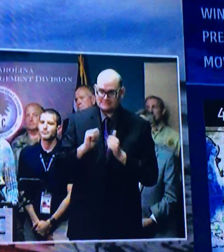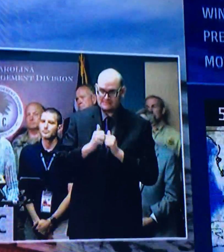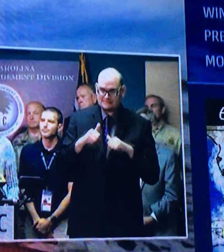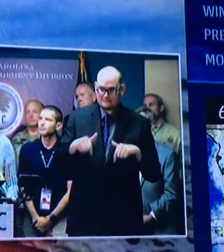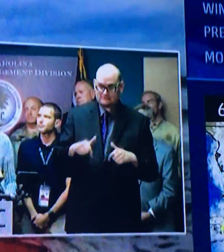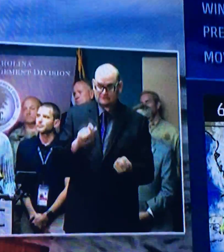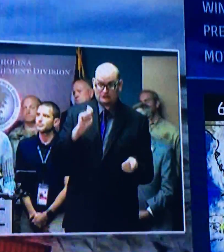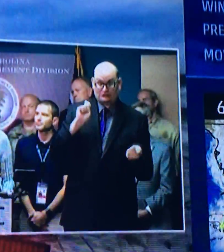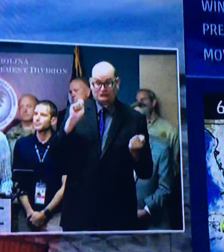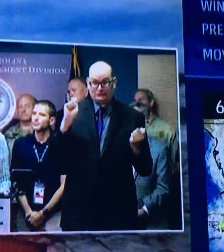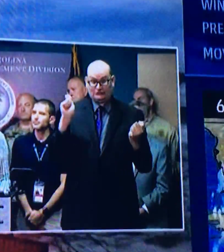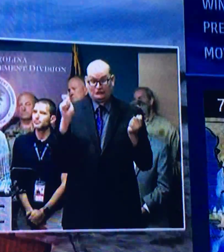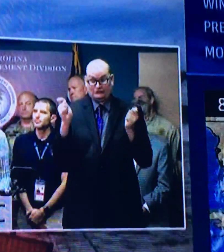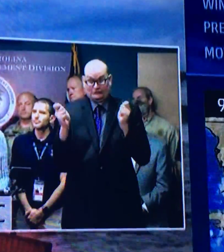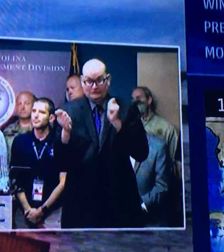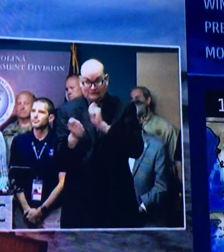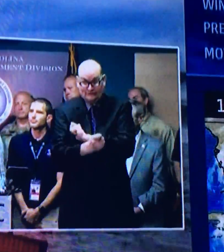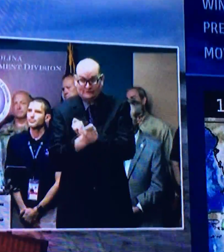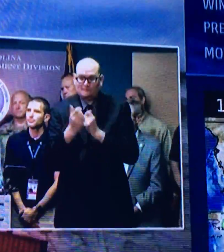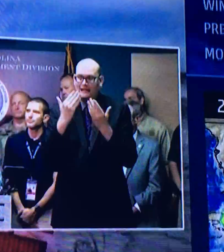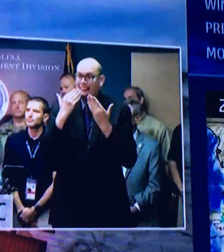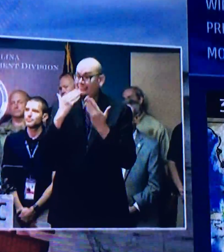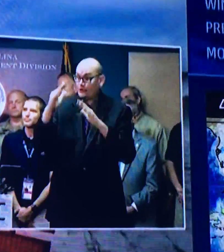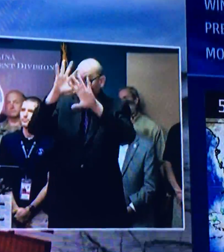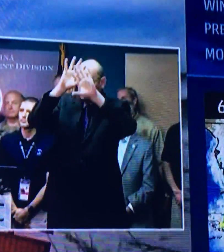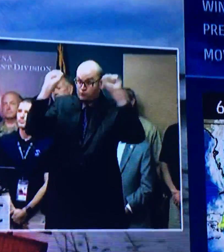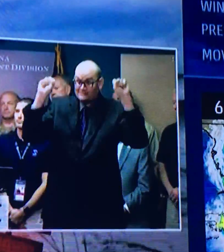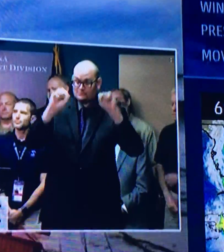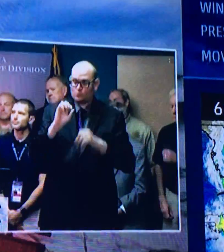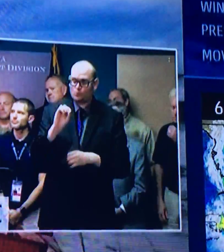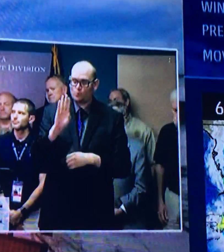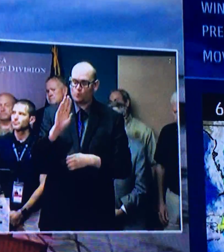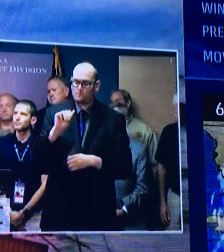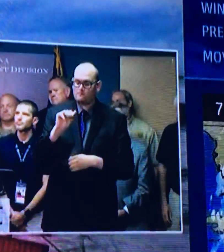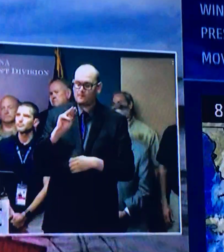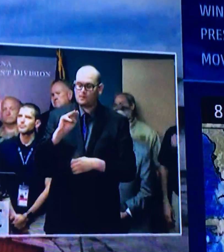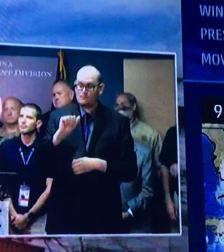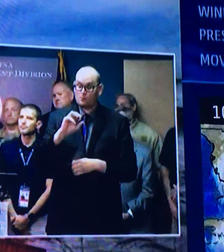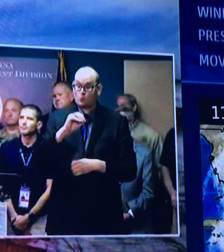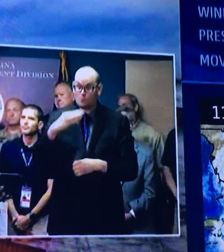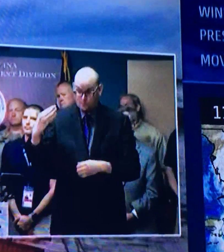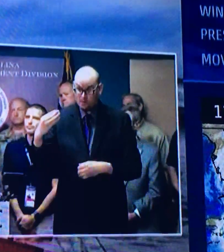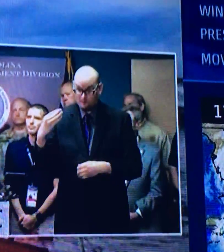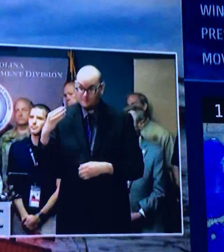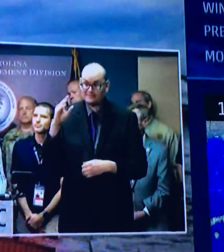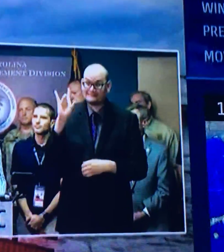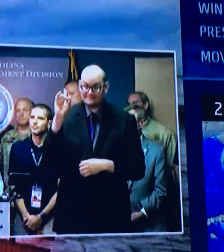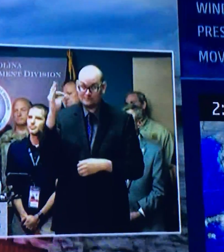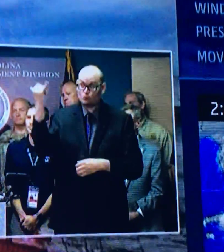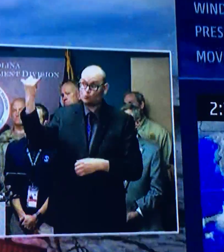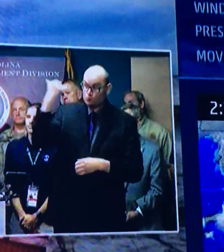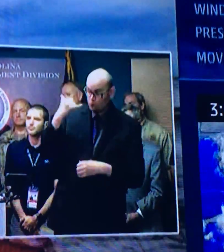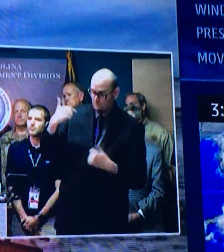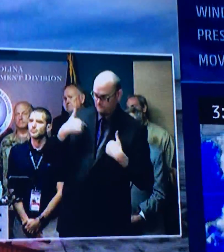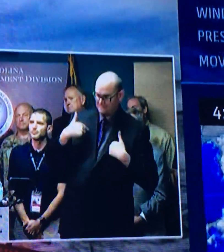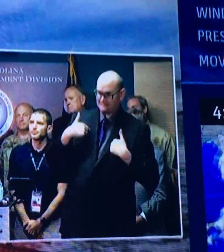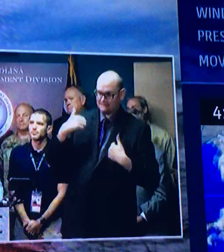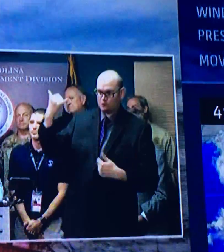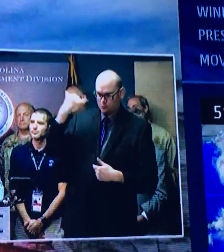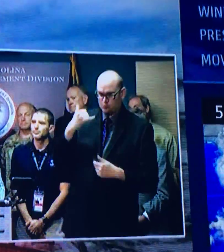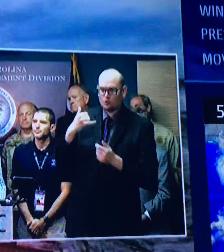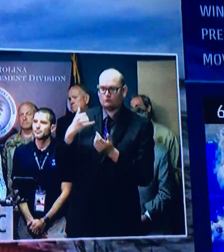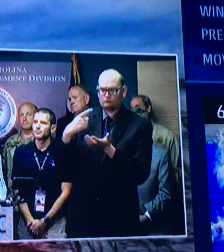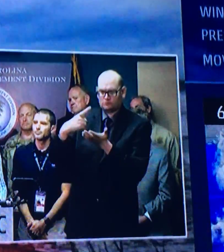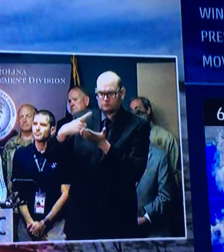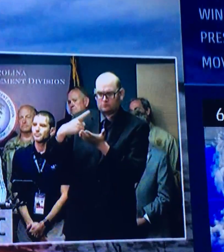the president for his call today. He did call and offer a direct line to him for anything that we need, and had his prayers for the people